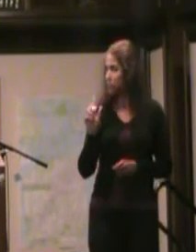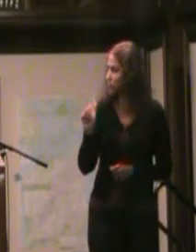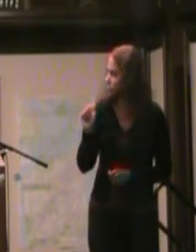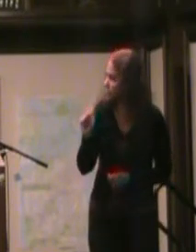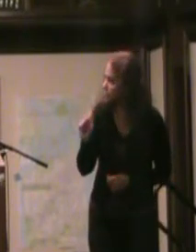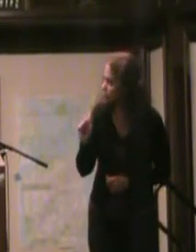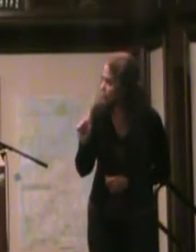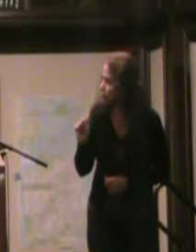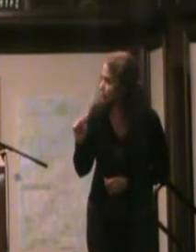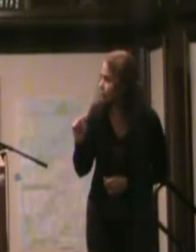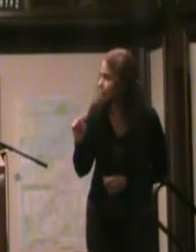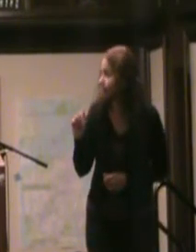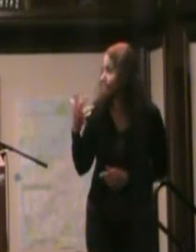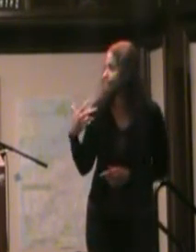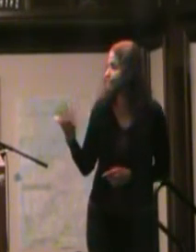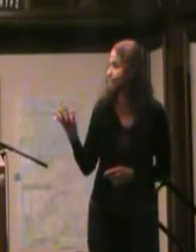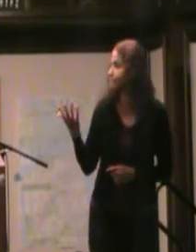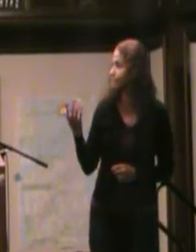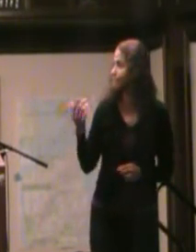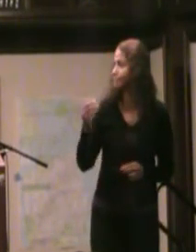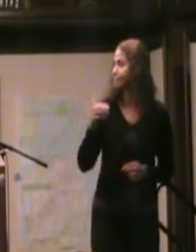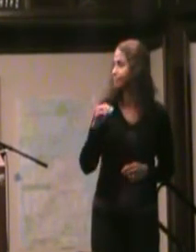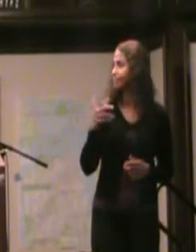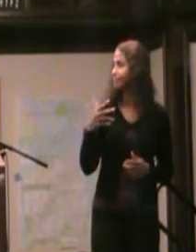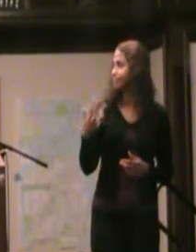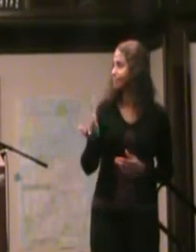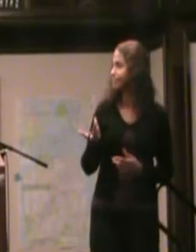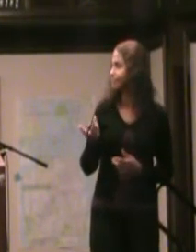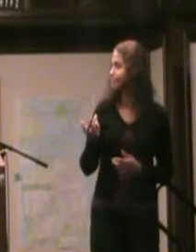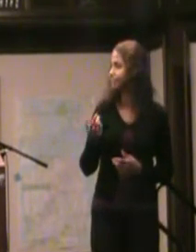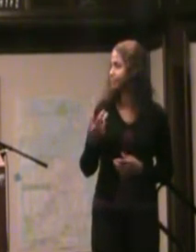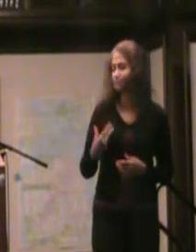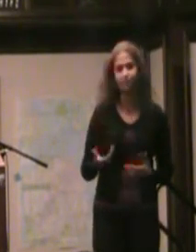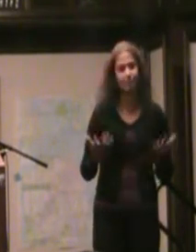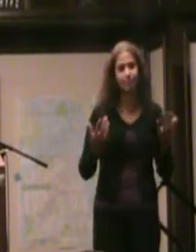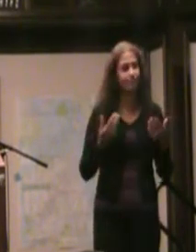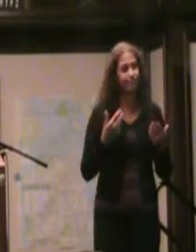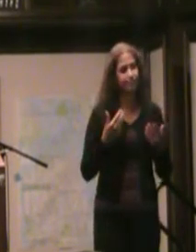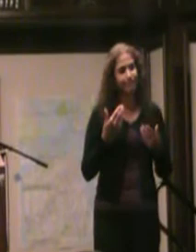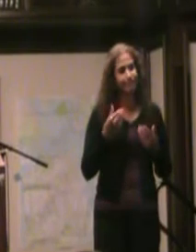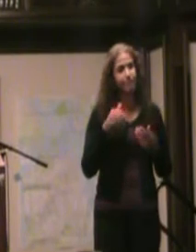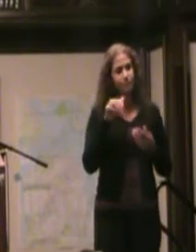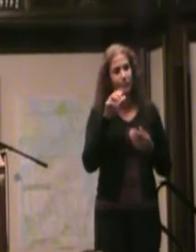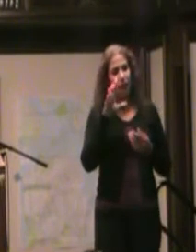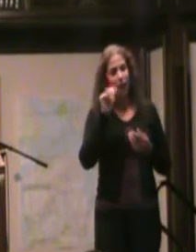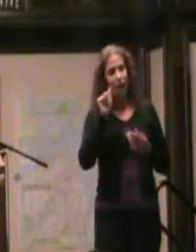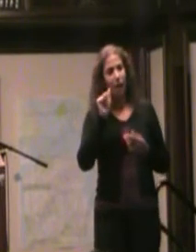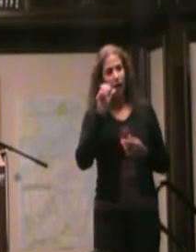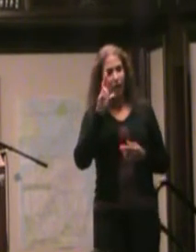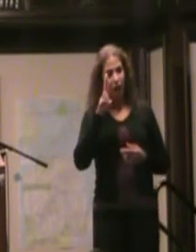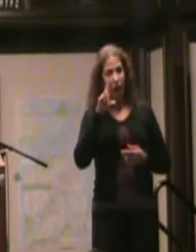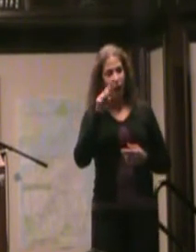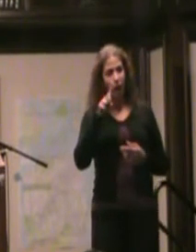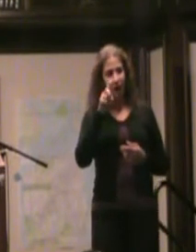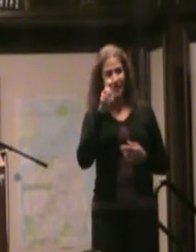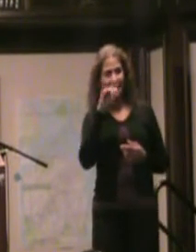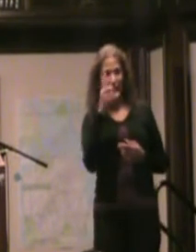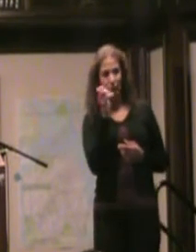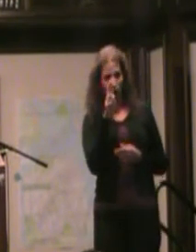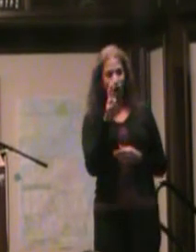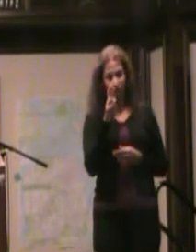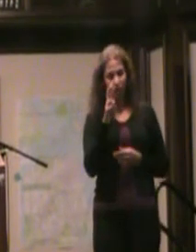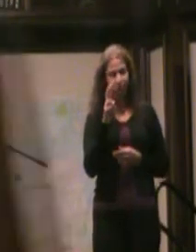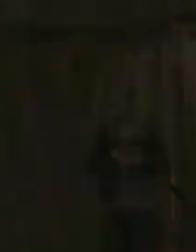not everybody knows juez de instrucción. It doesn't necessarily communicate, but that is what